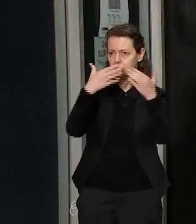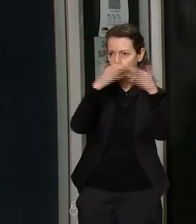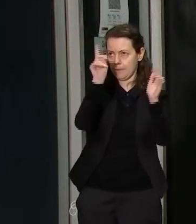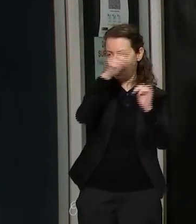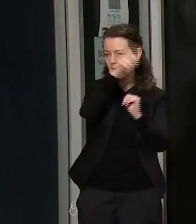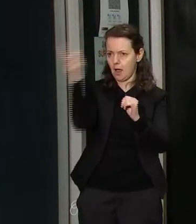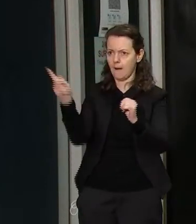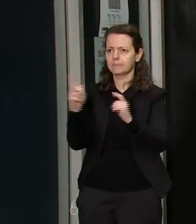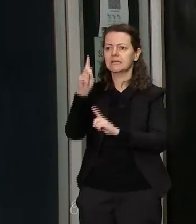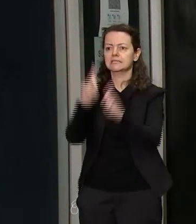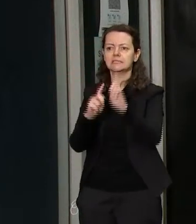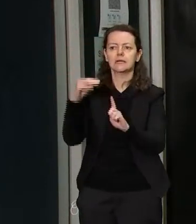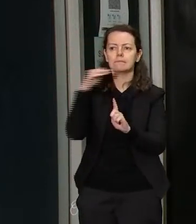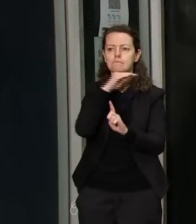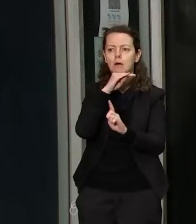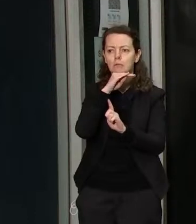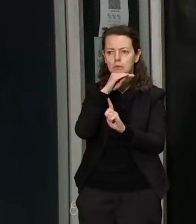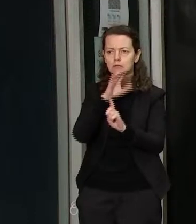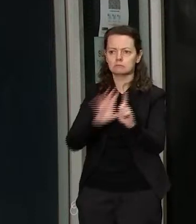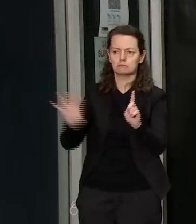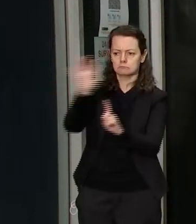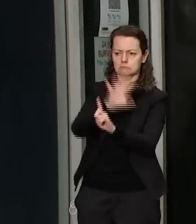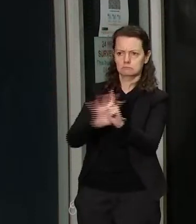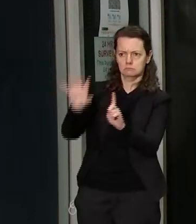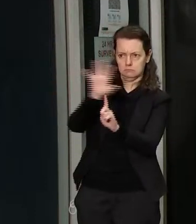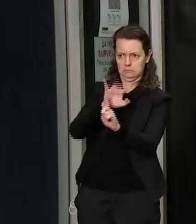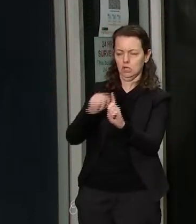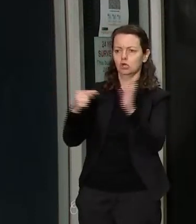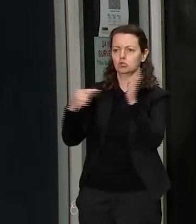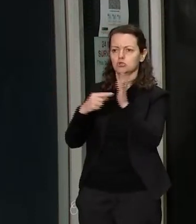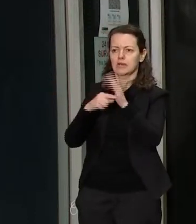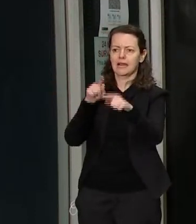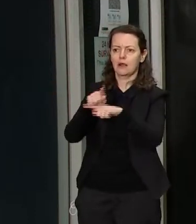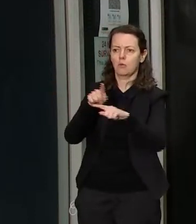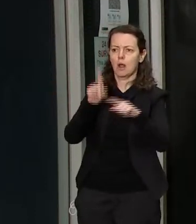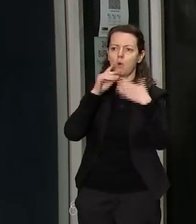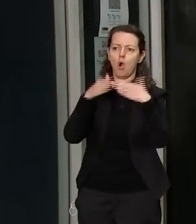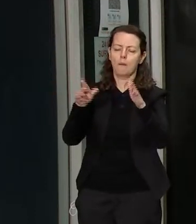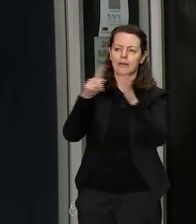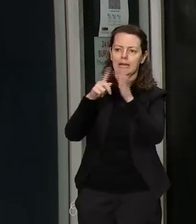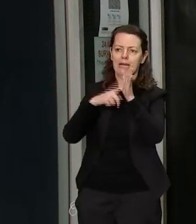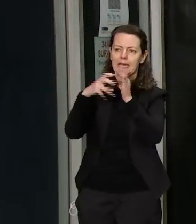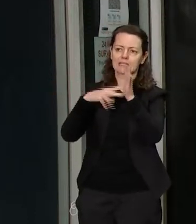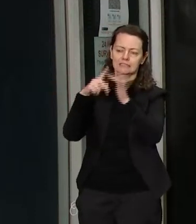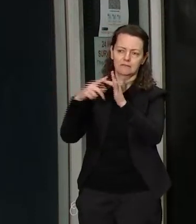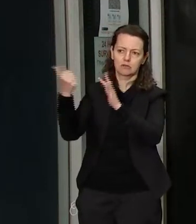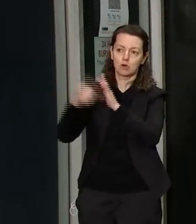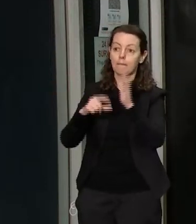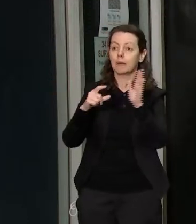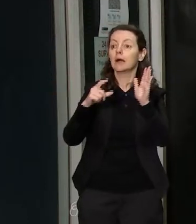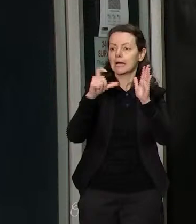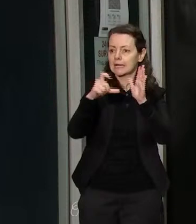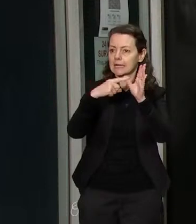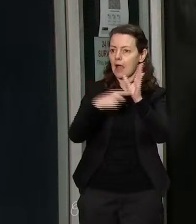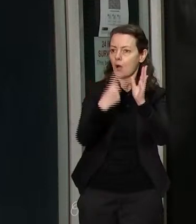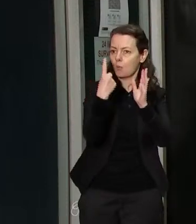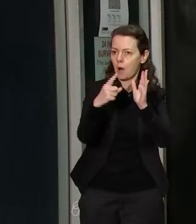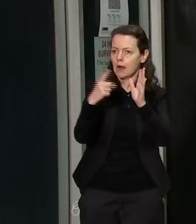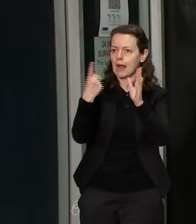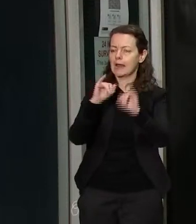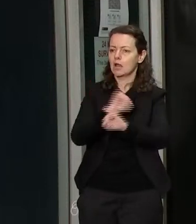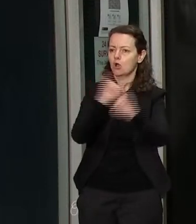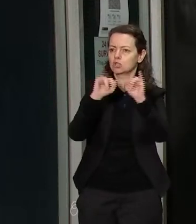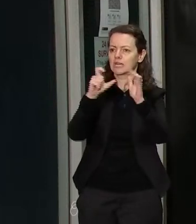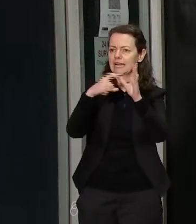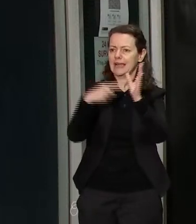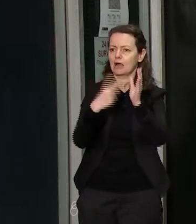Metropolitan Melbourne hospitals from Tuesday next week. But importantly, Category 1 and urgent Category 2s have continued